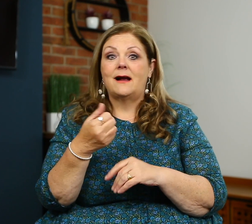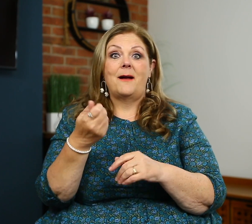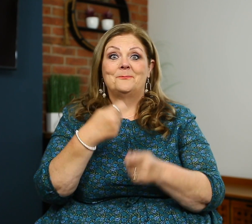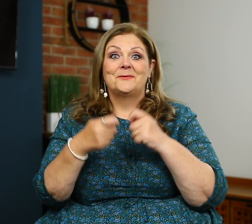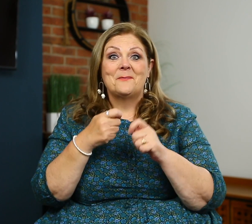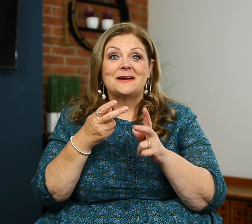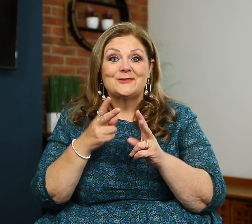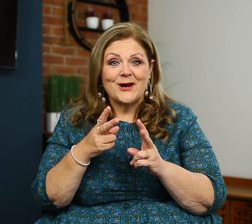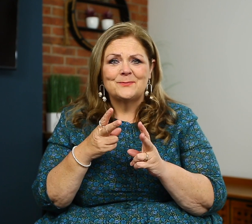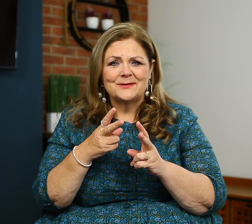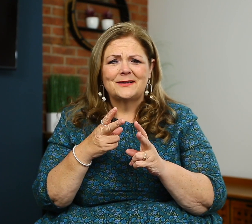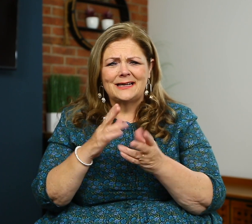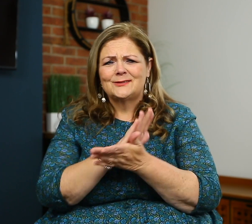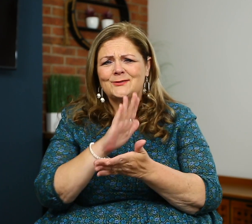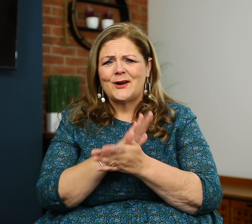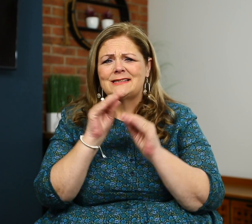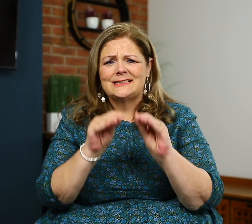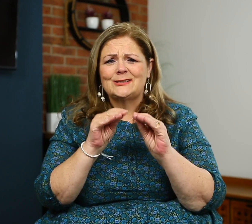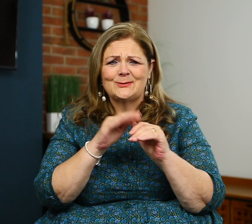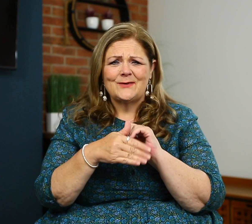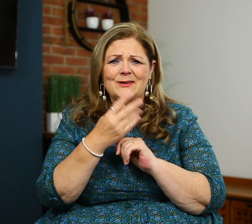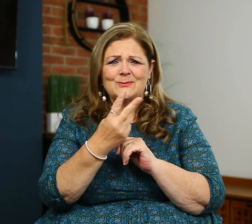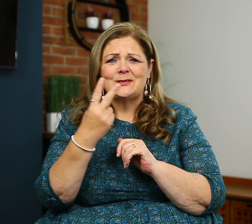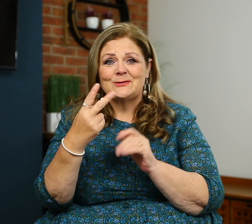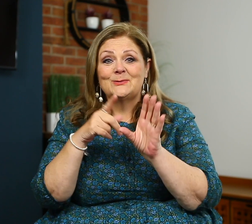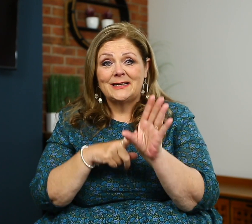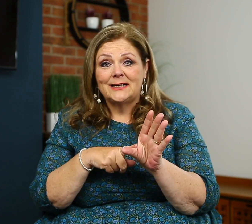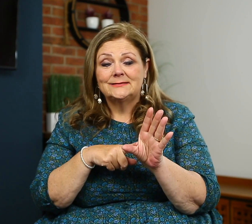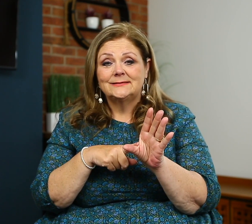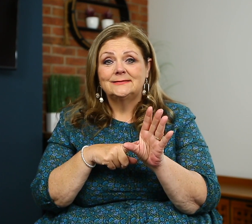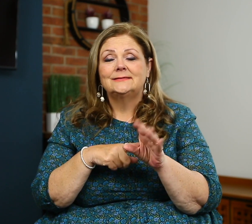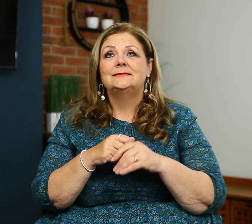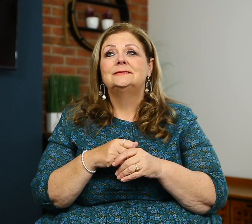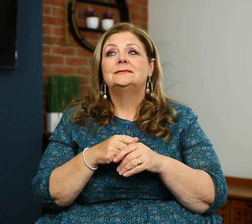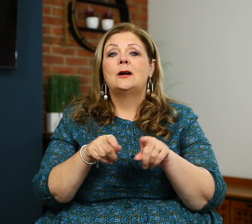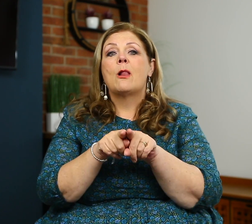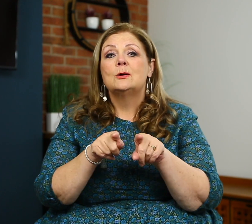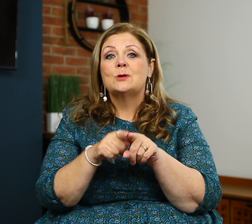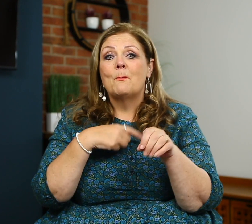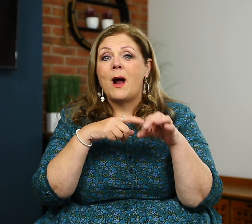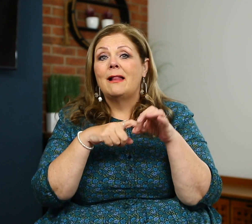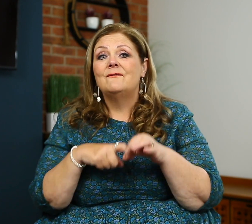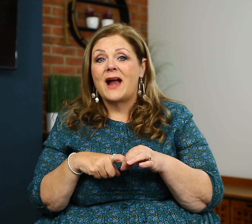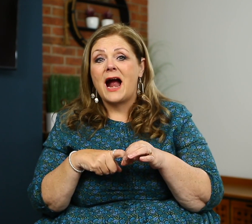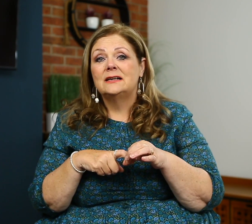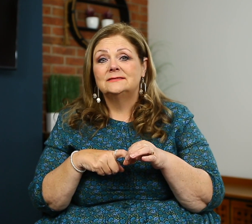in BSL. And yeah, I really enjoyed my 22 years of teaching. I am a fully qualified